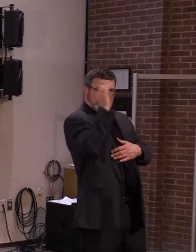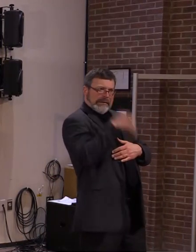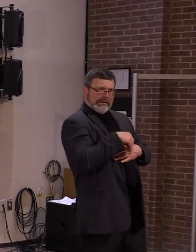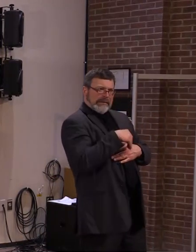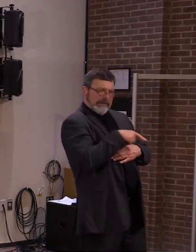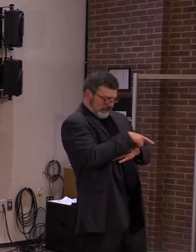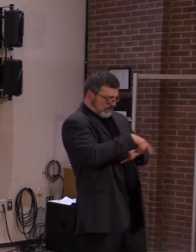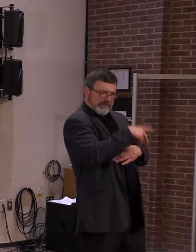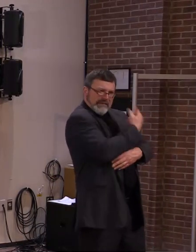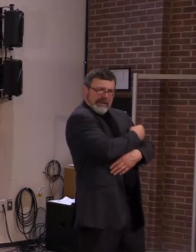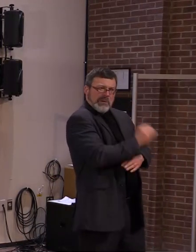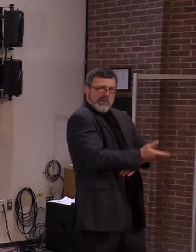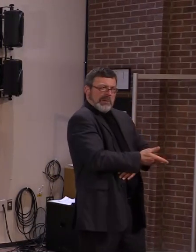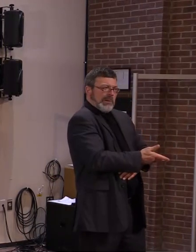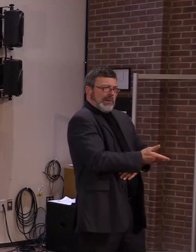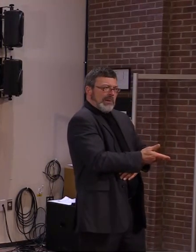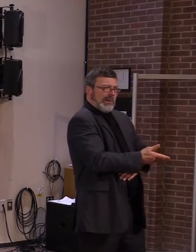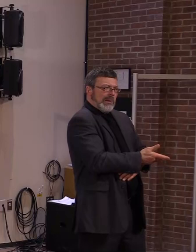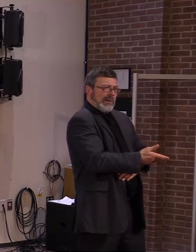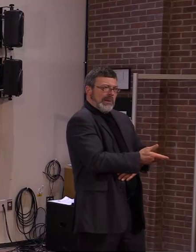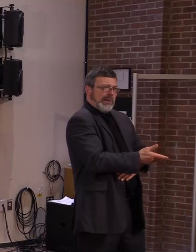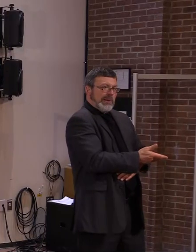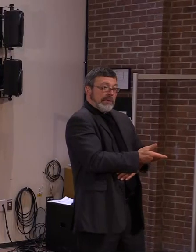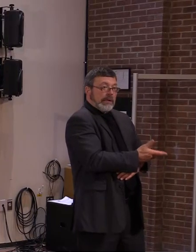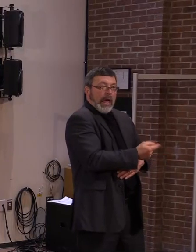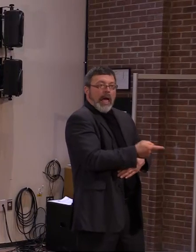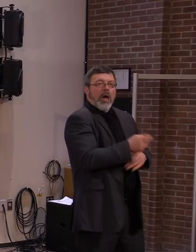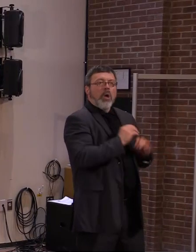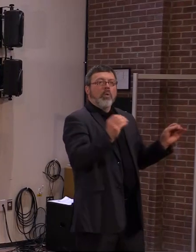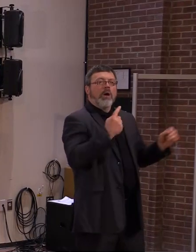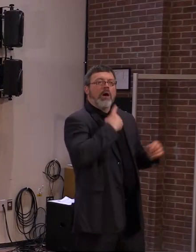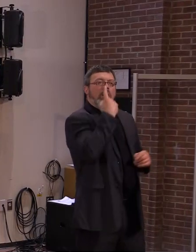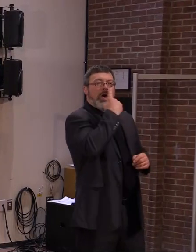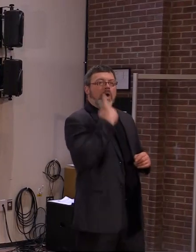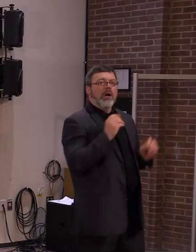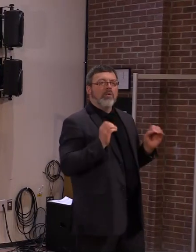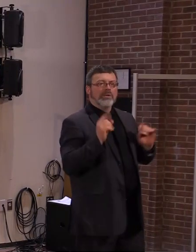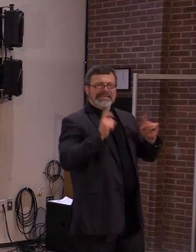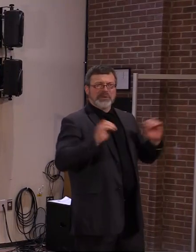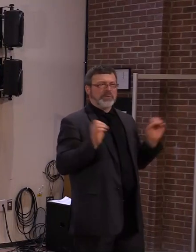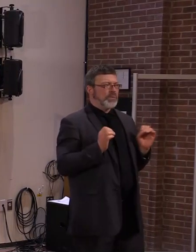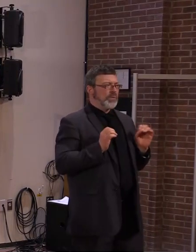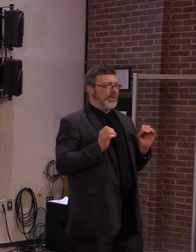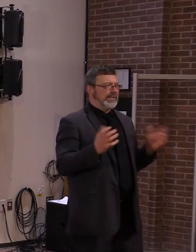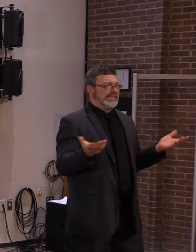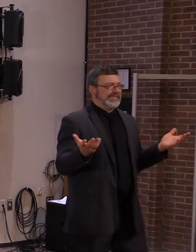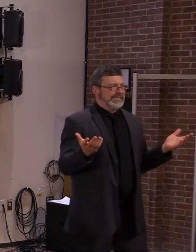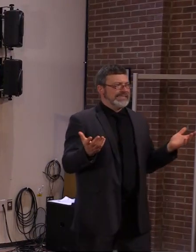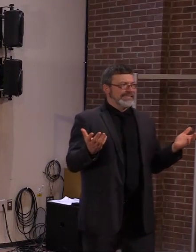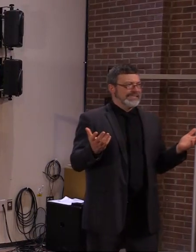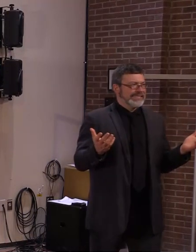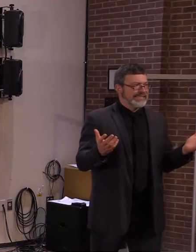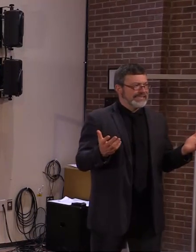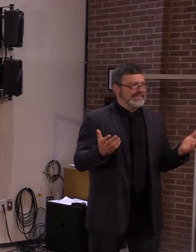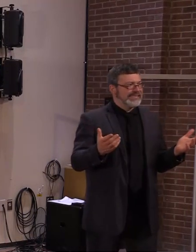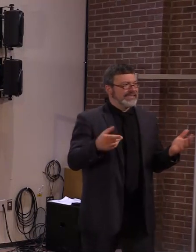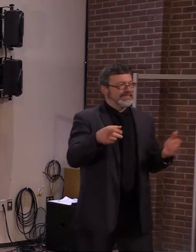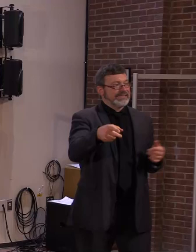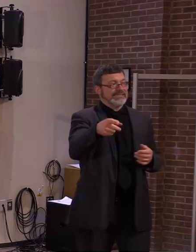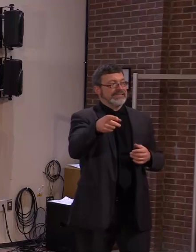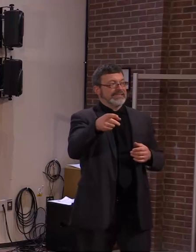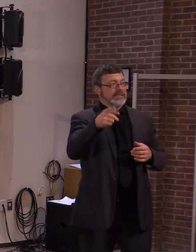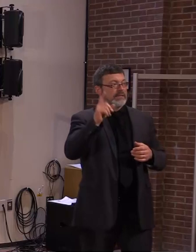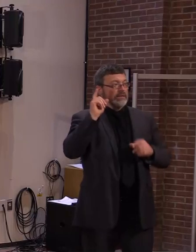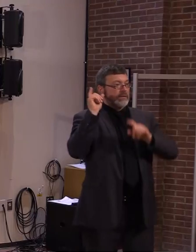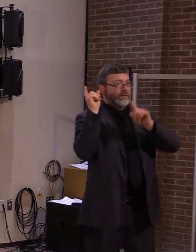previously tested. They are essentially first learning of their COVID-19 diagnosis as they are wheeled